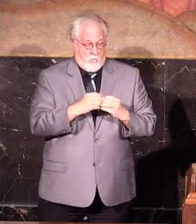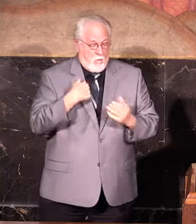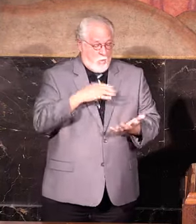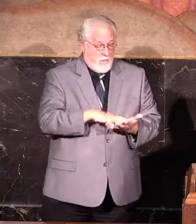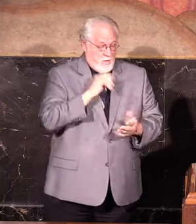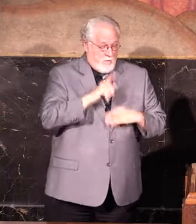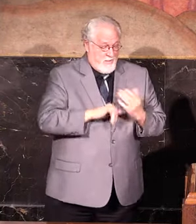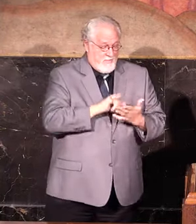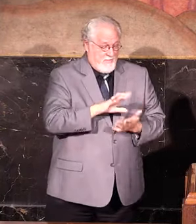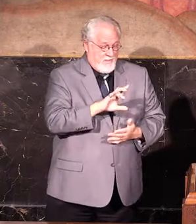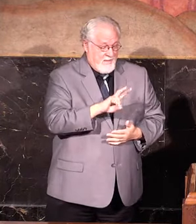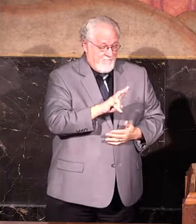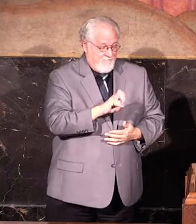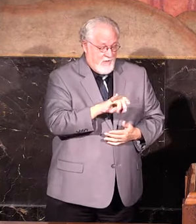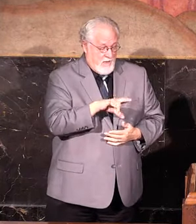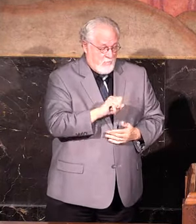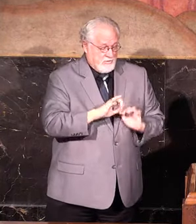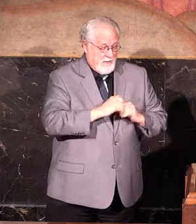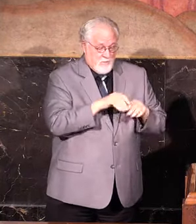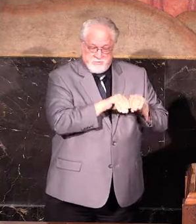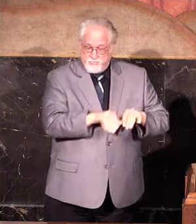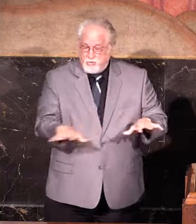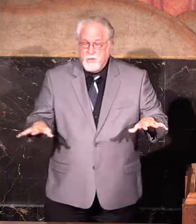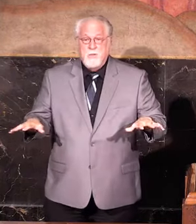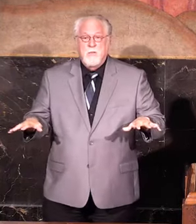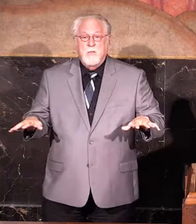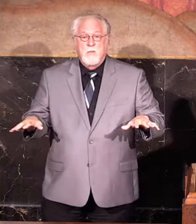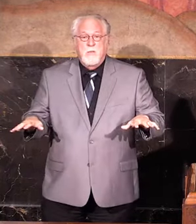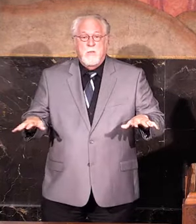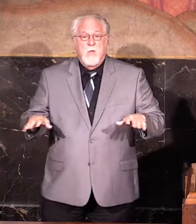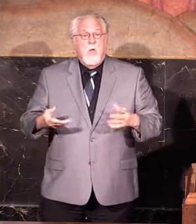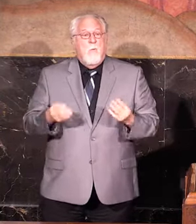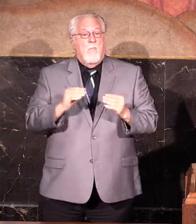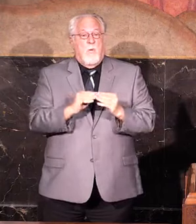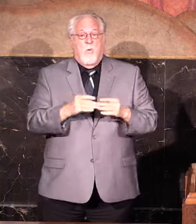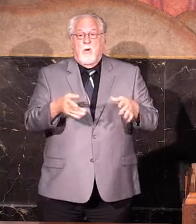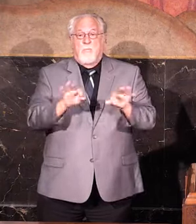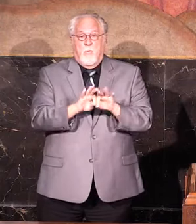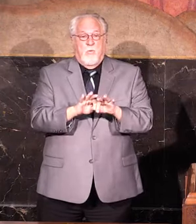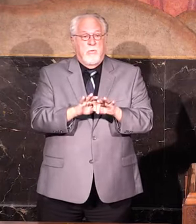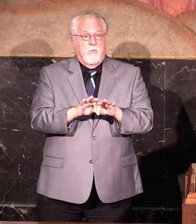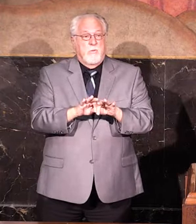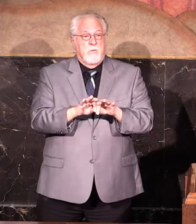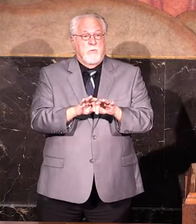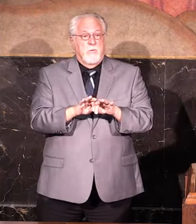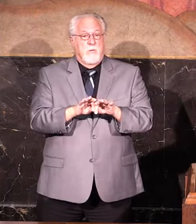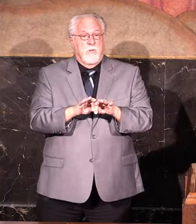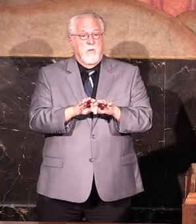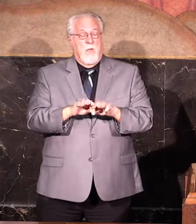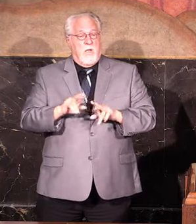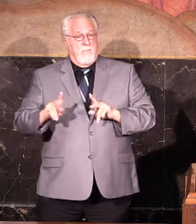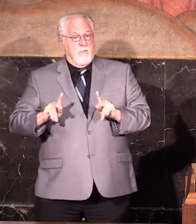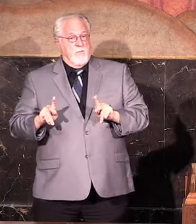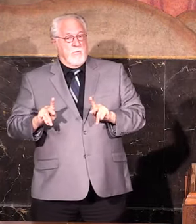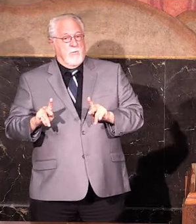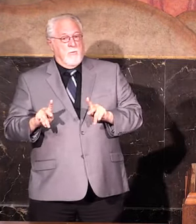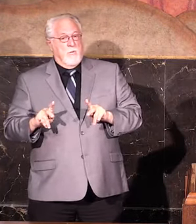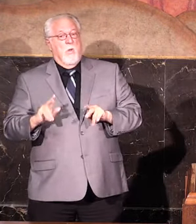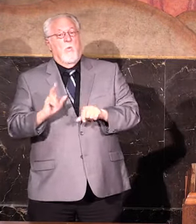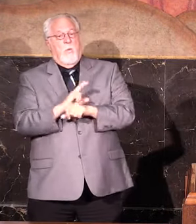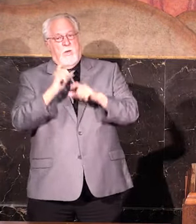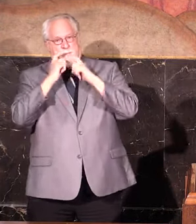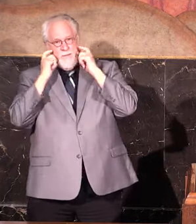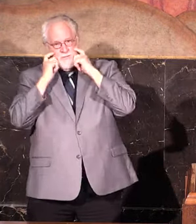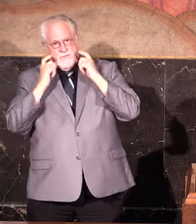particular virus and how it is spread, the more important it is that people wear those